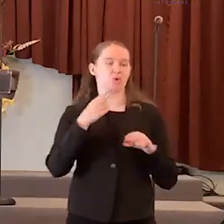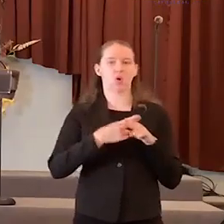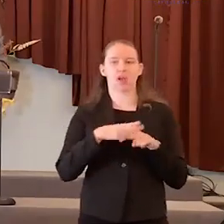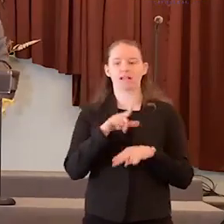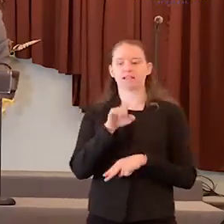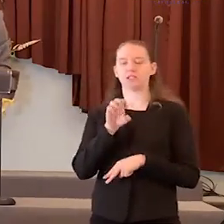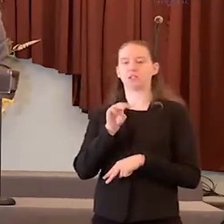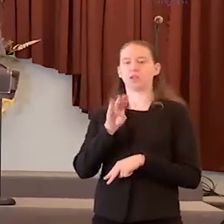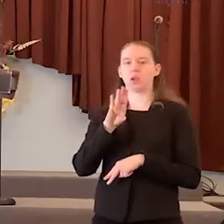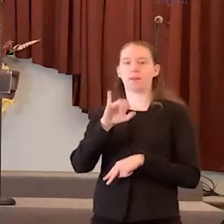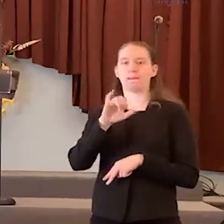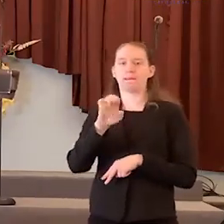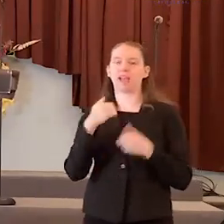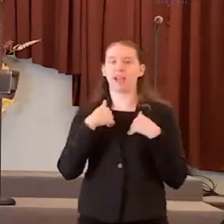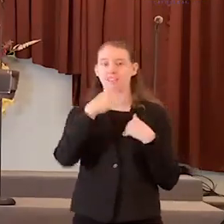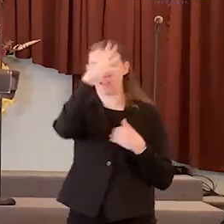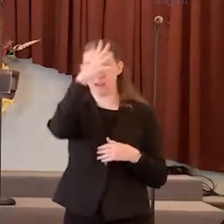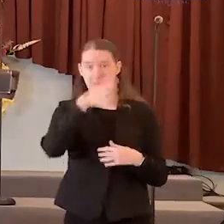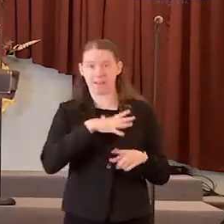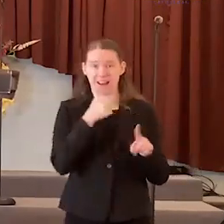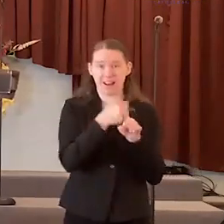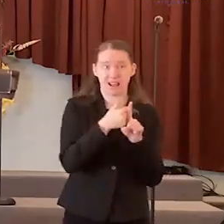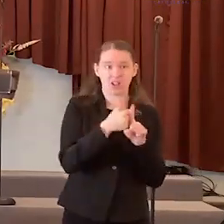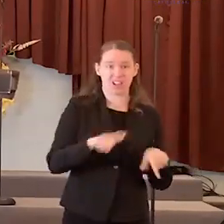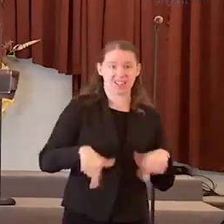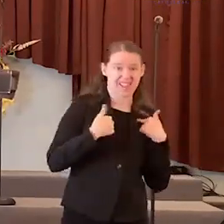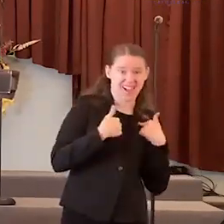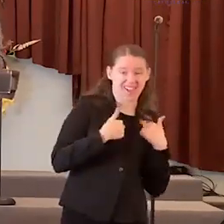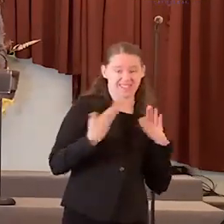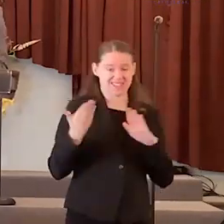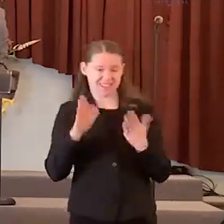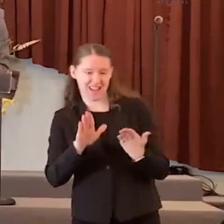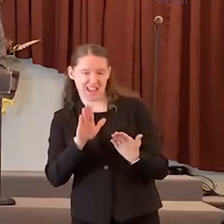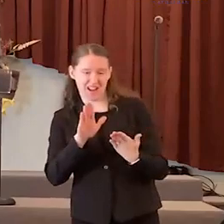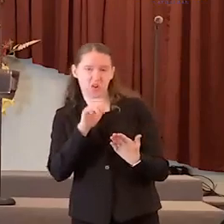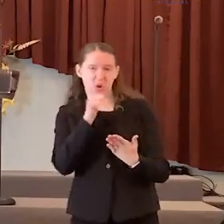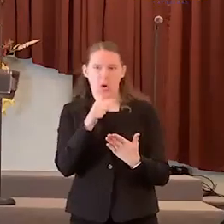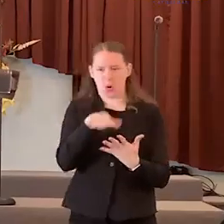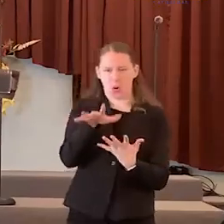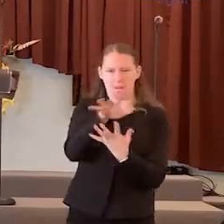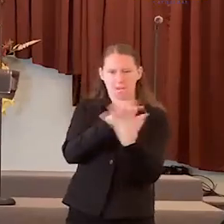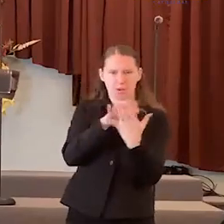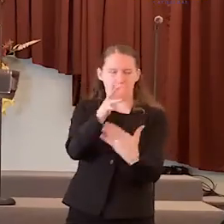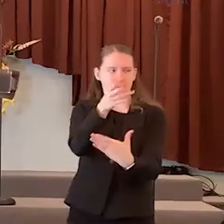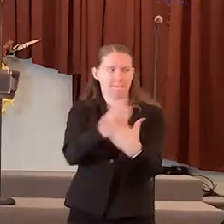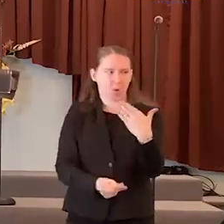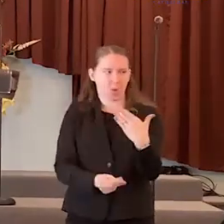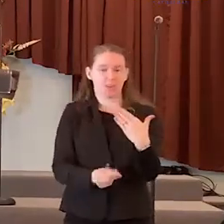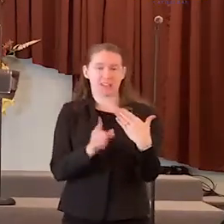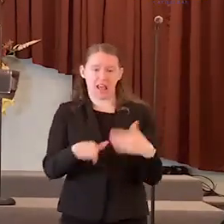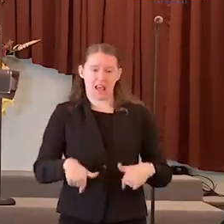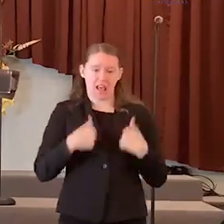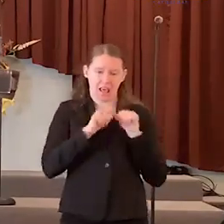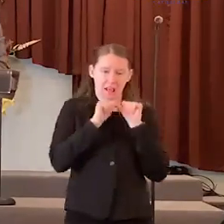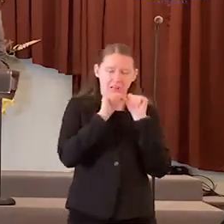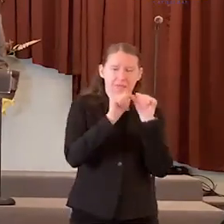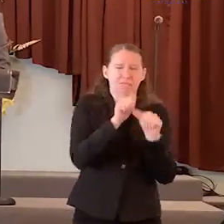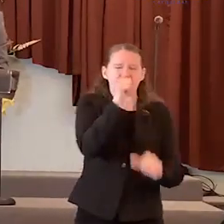but not all the way dead. He's half dead, just barely surviving, barely getting